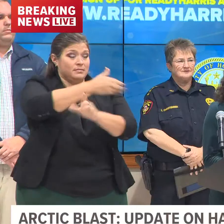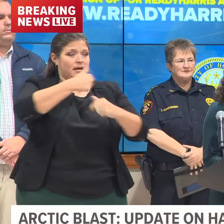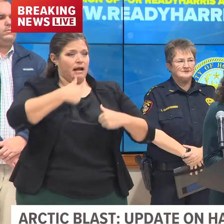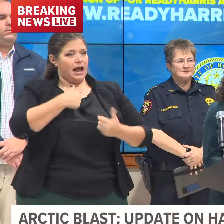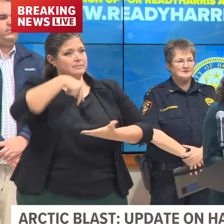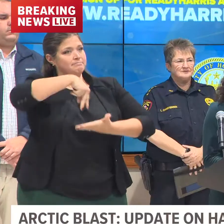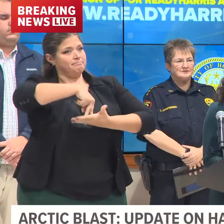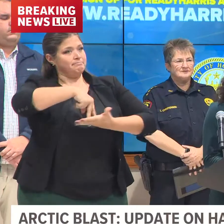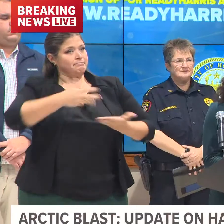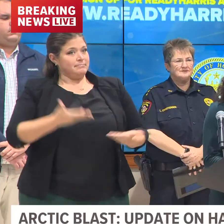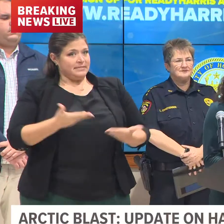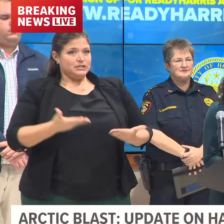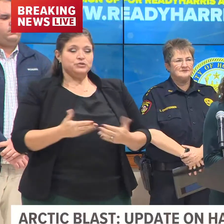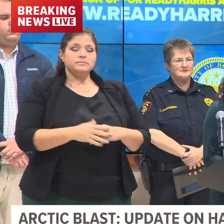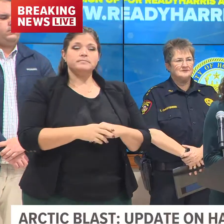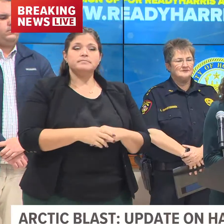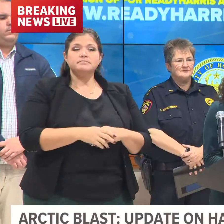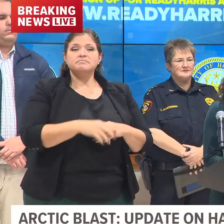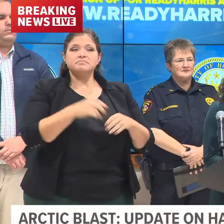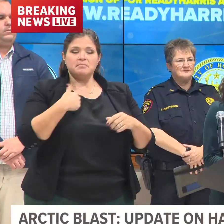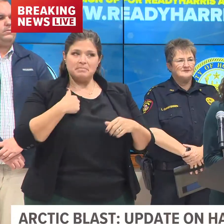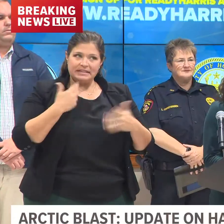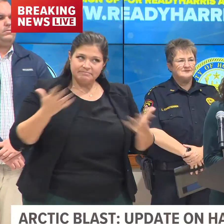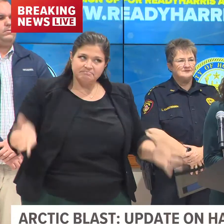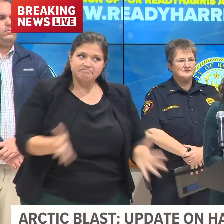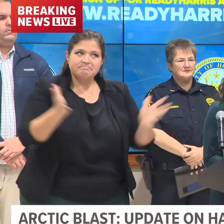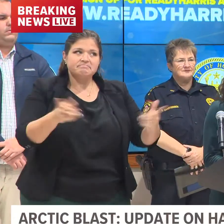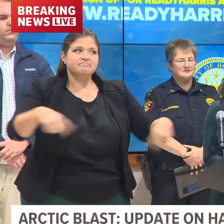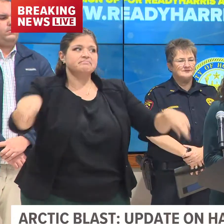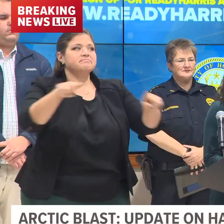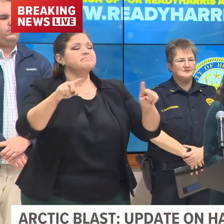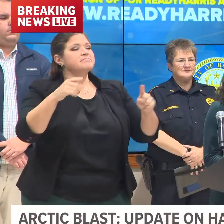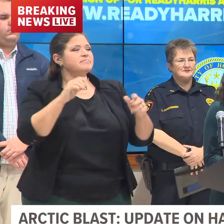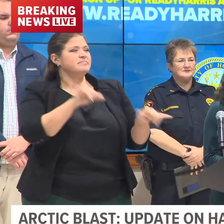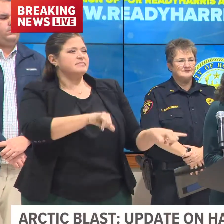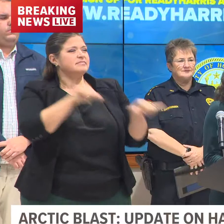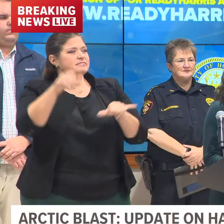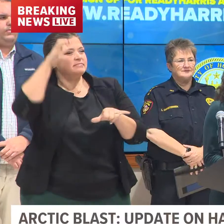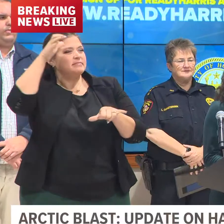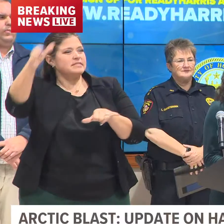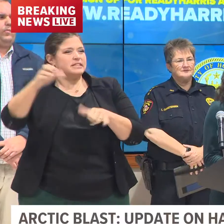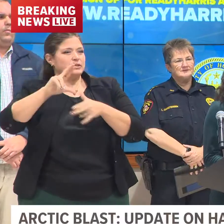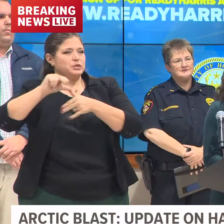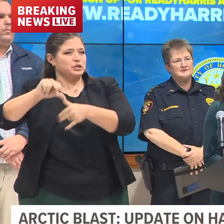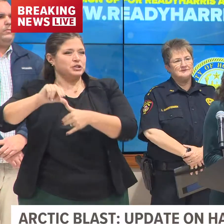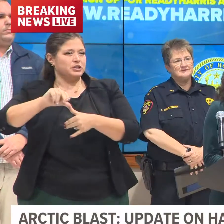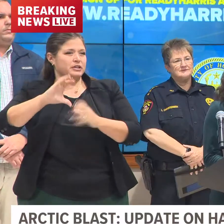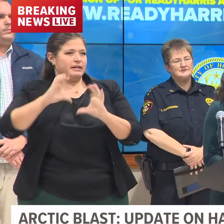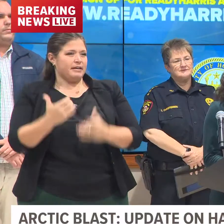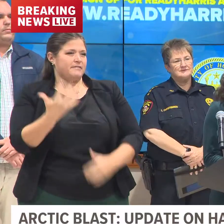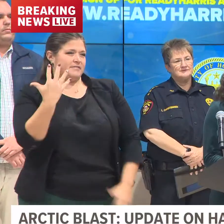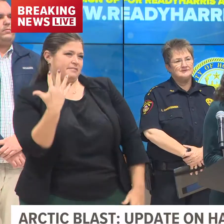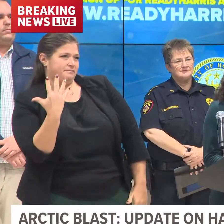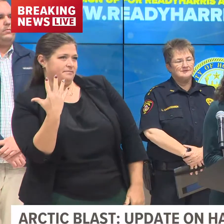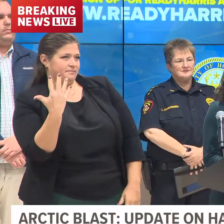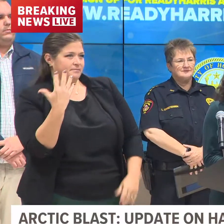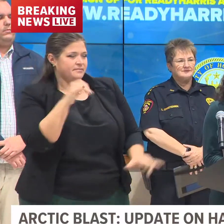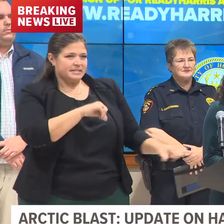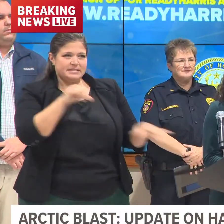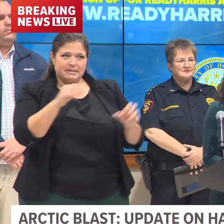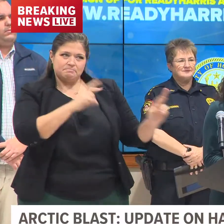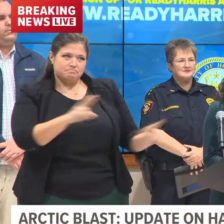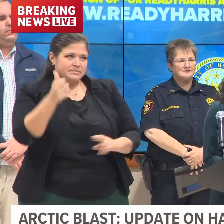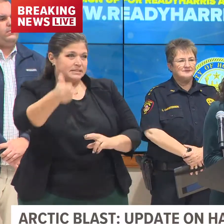as though a Category 5 hurricane were coming. That was then. Today, I am